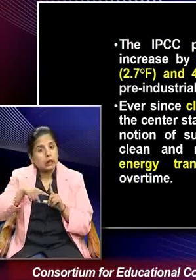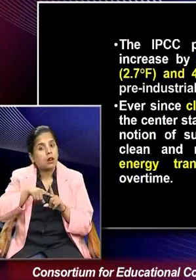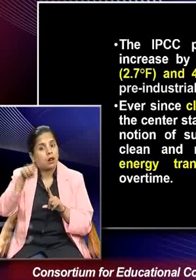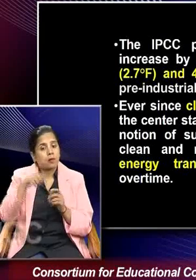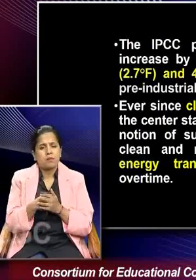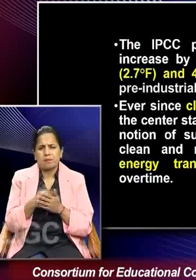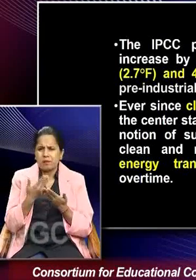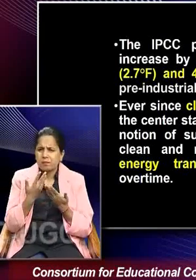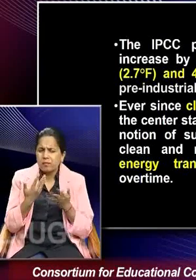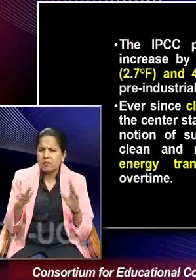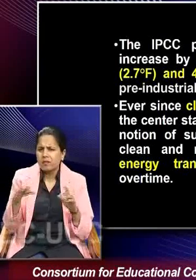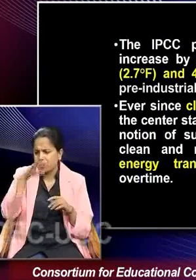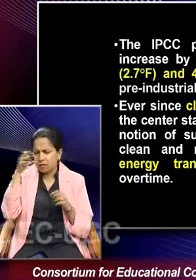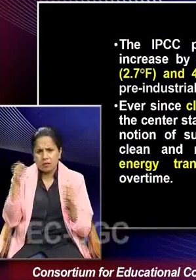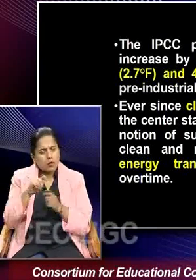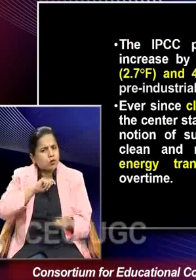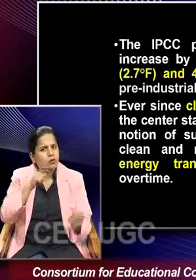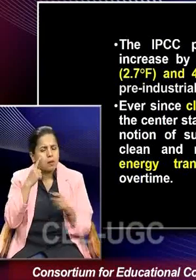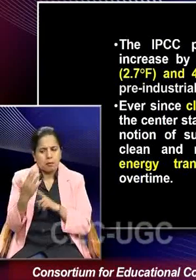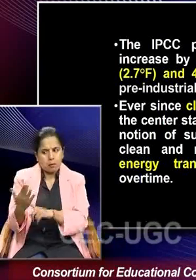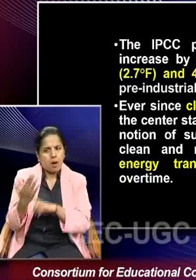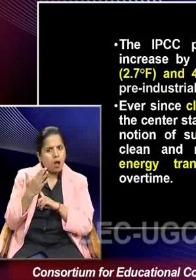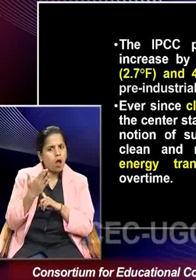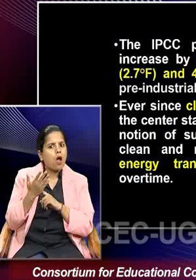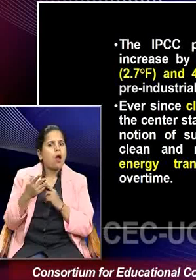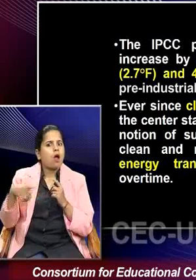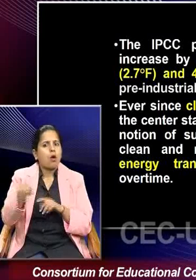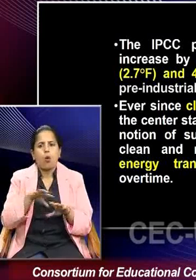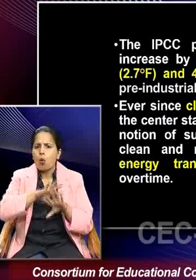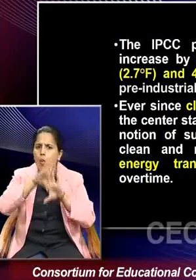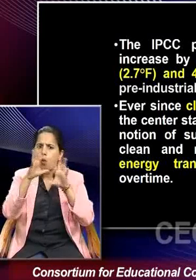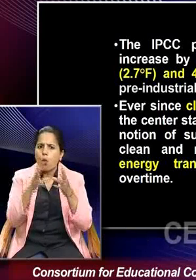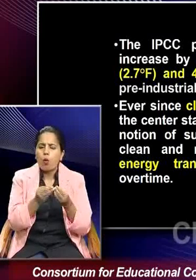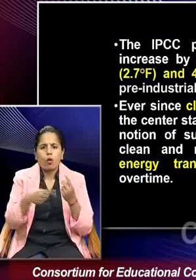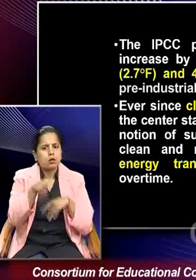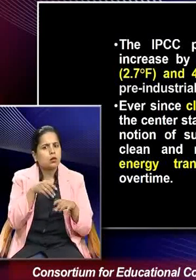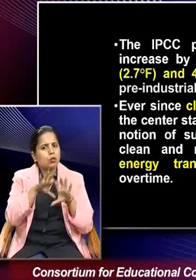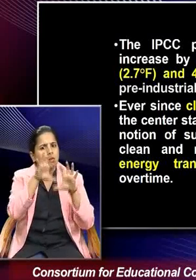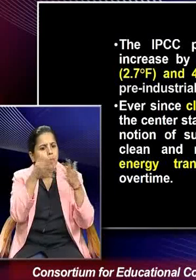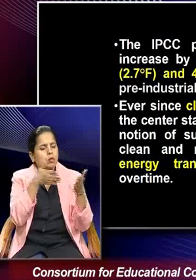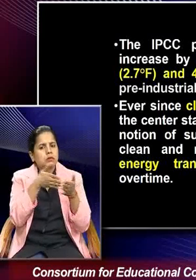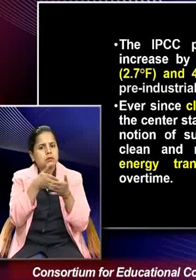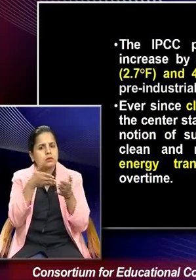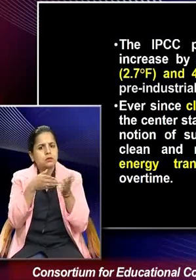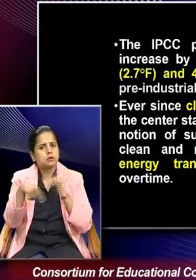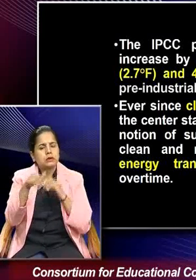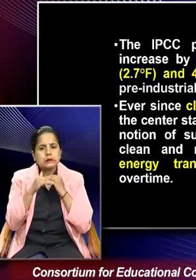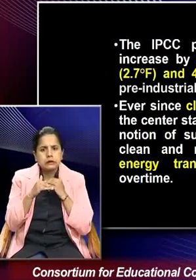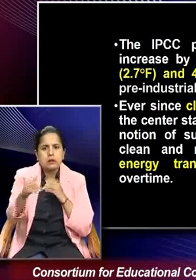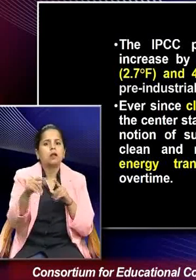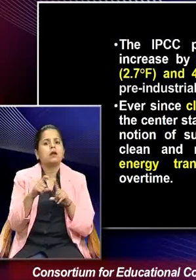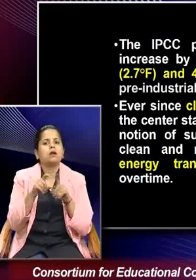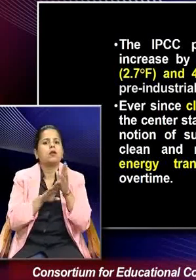Ever since the climate change has appeared as a center stage of all global challenges, the notion of sustainable